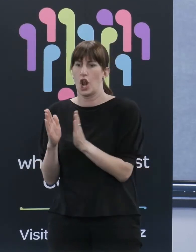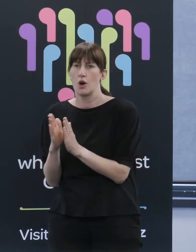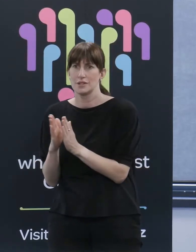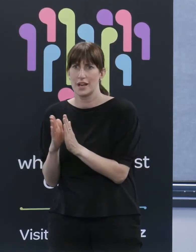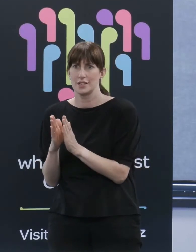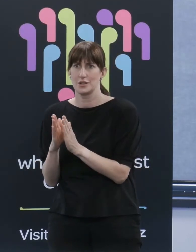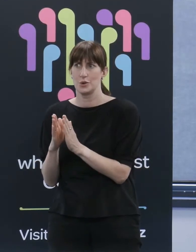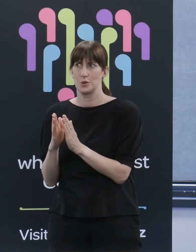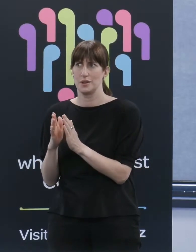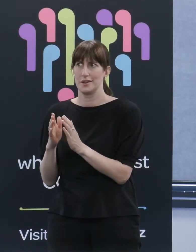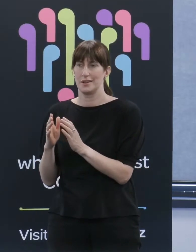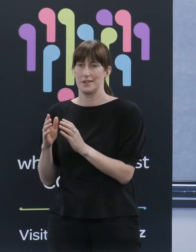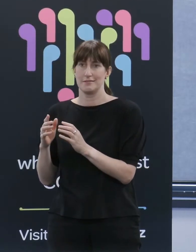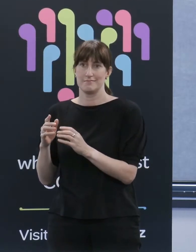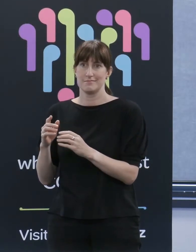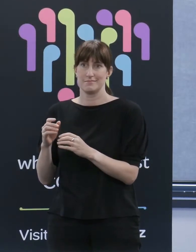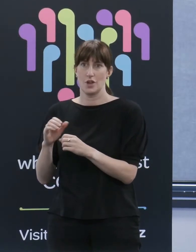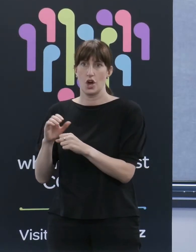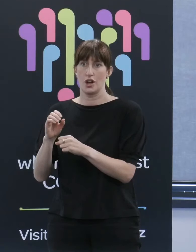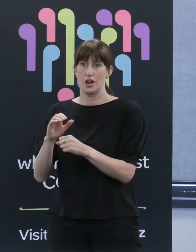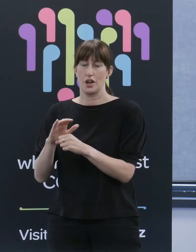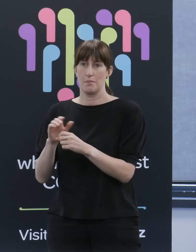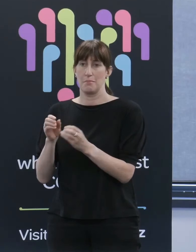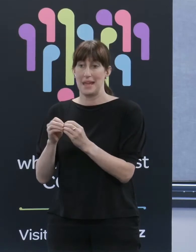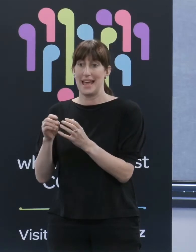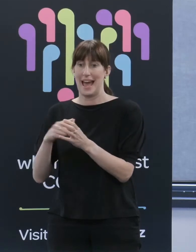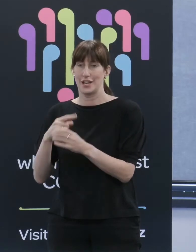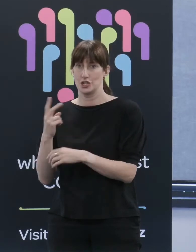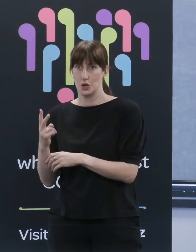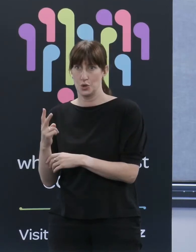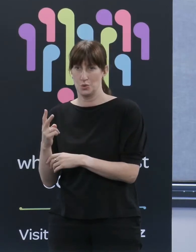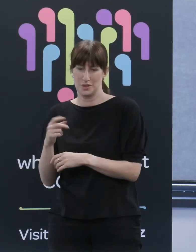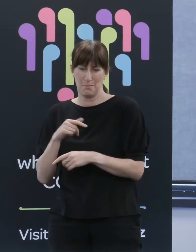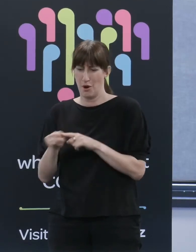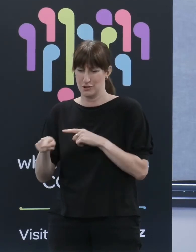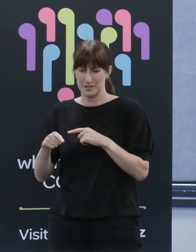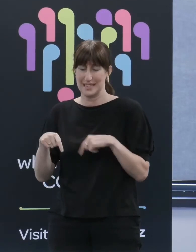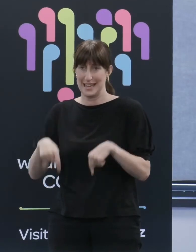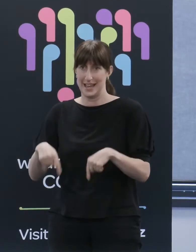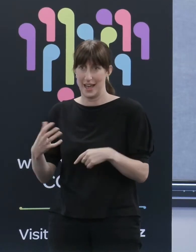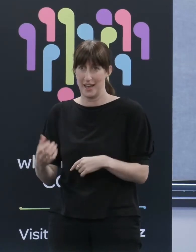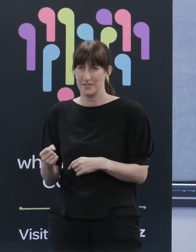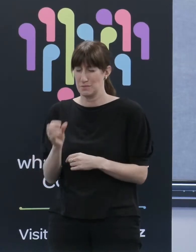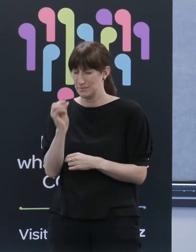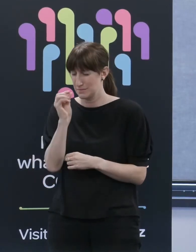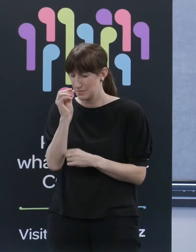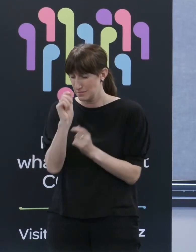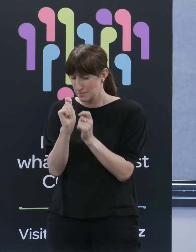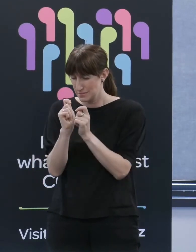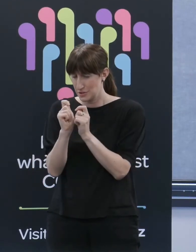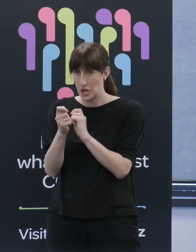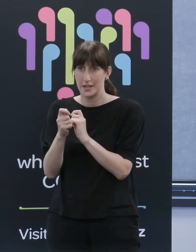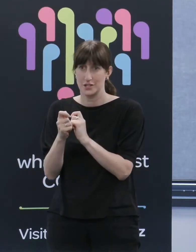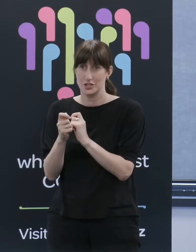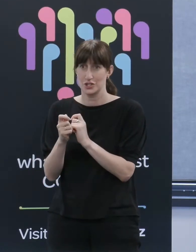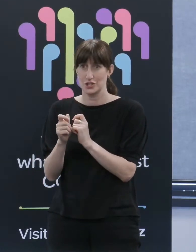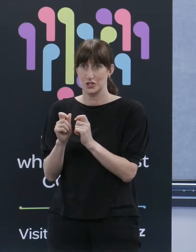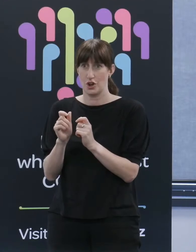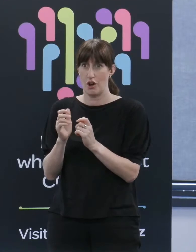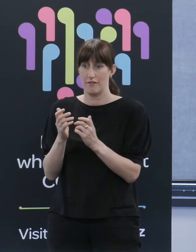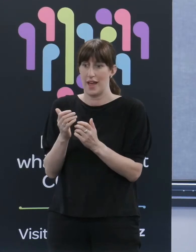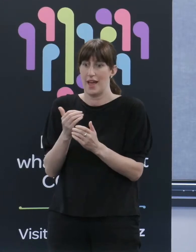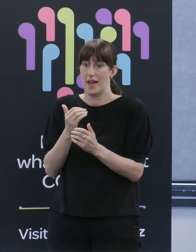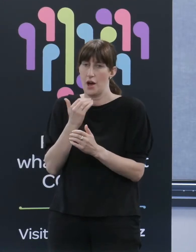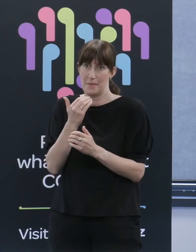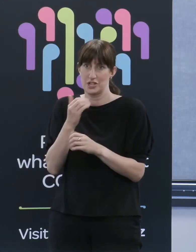than it is to the Delta variant. So it's only a sort of a marginal change in terms of its infectiousness and